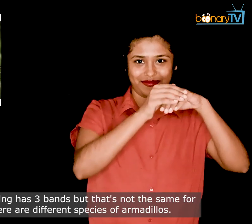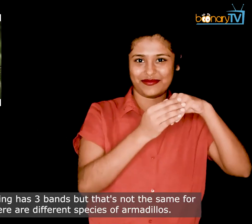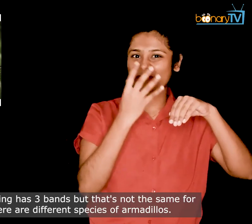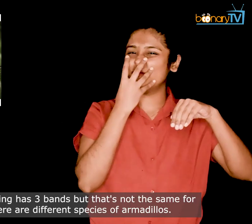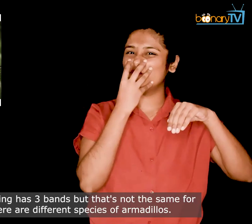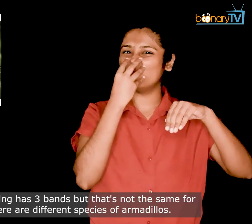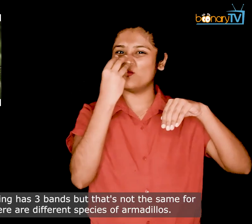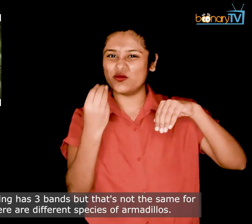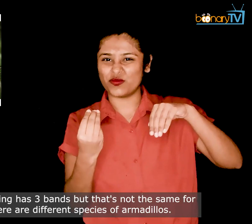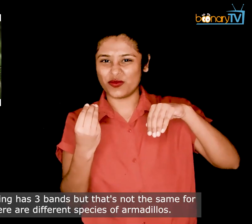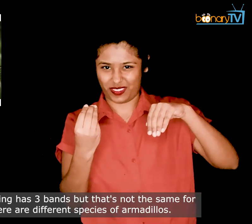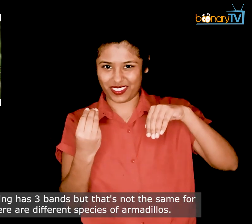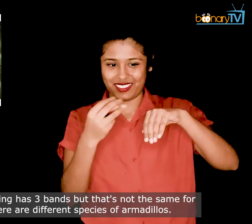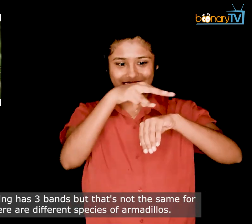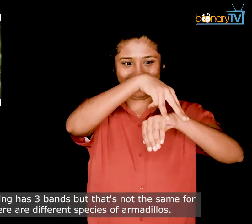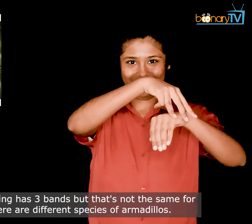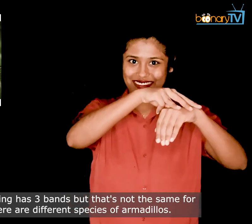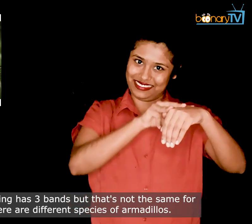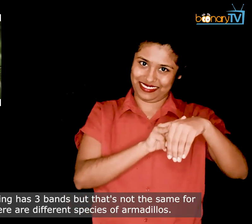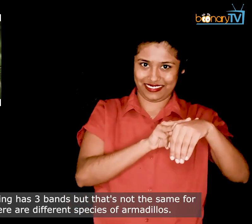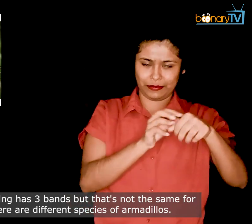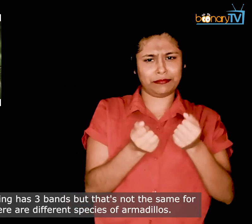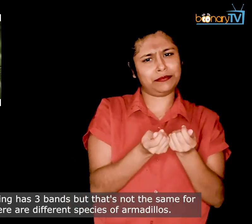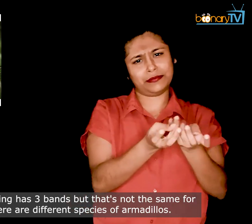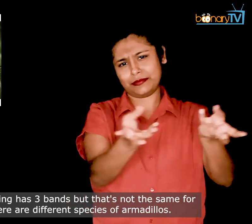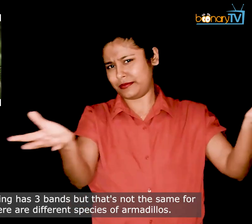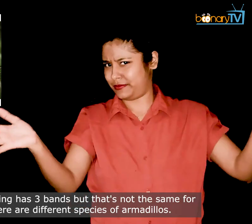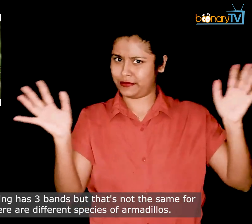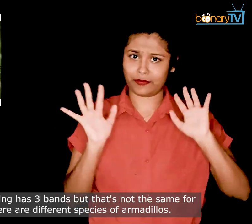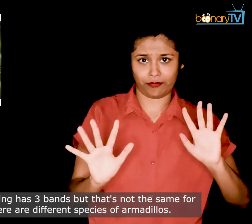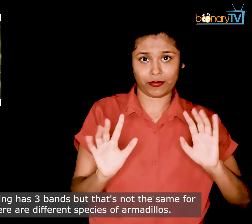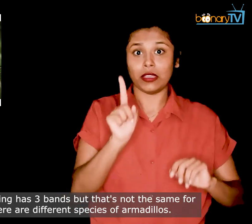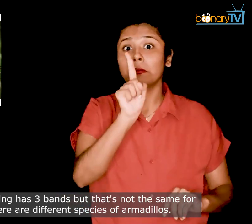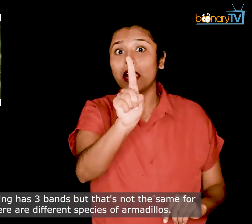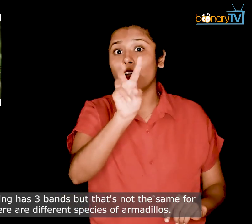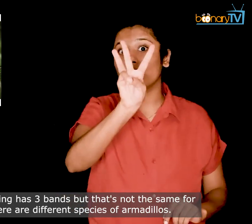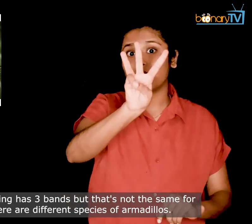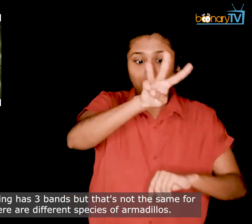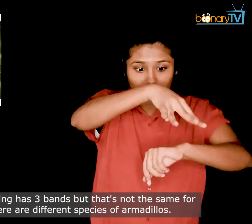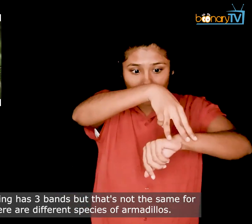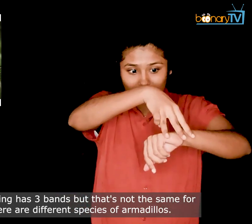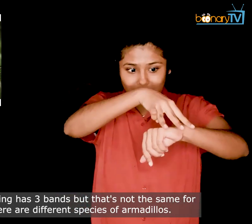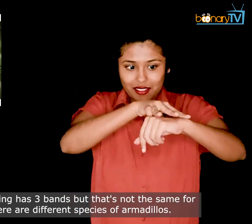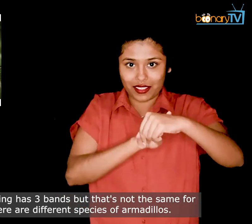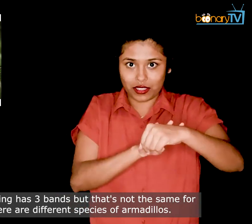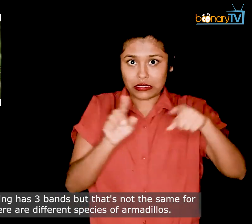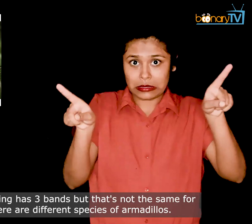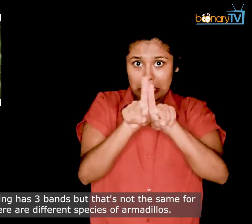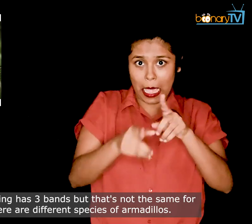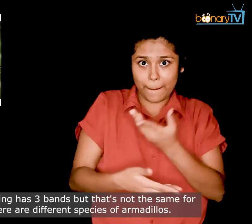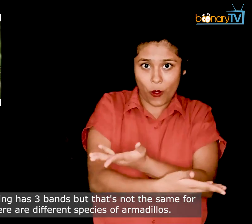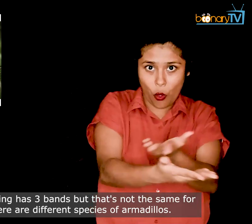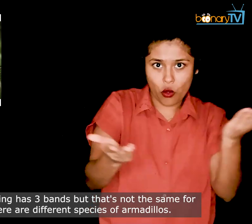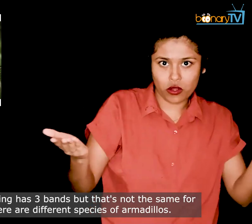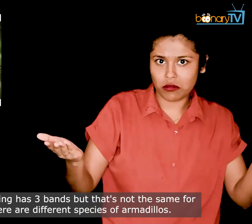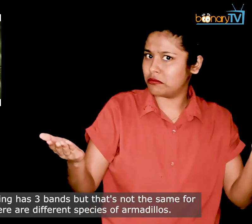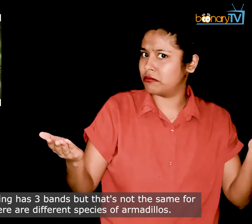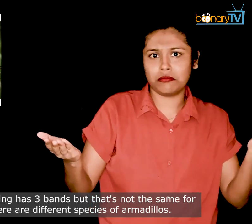An armadillo's covering has three bands, but that's not the same for all of them. There are different